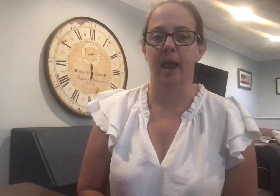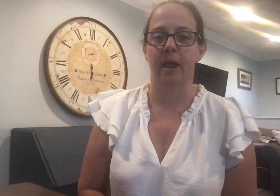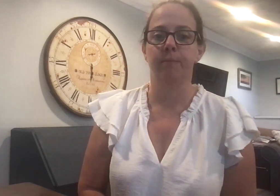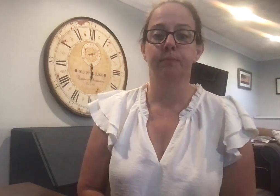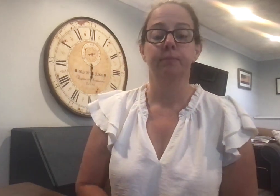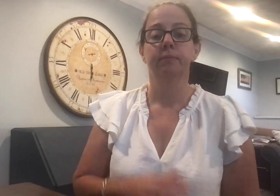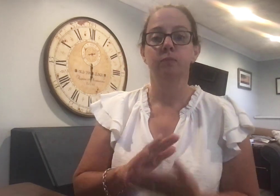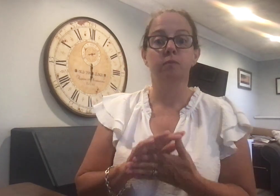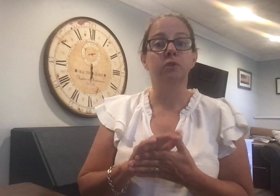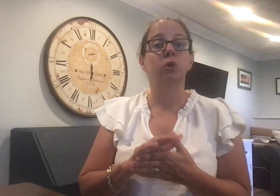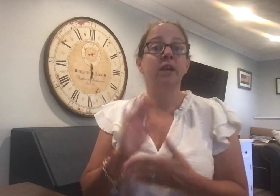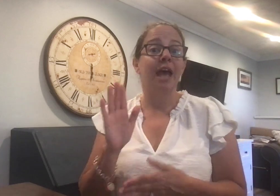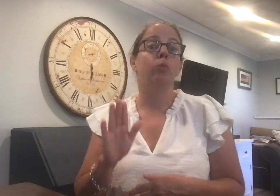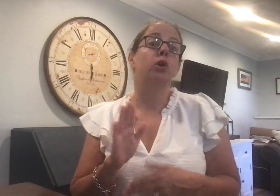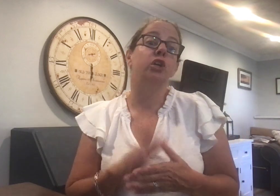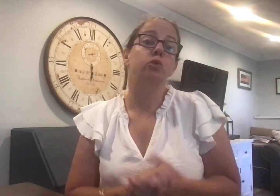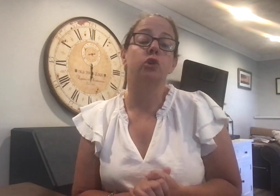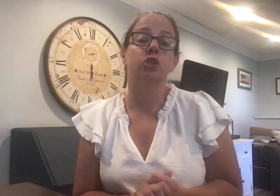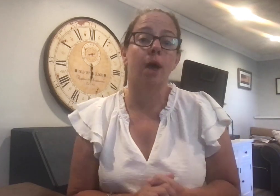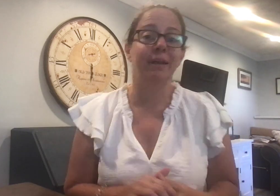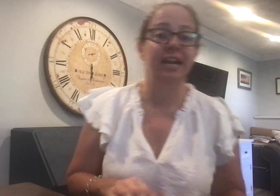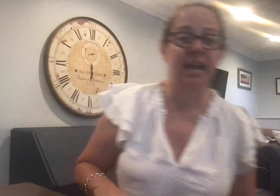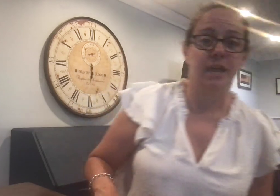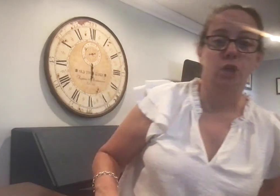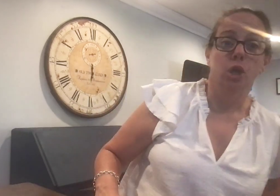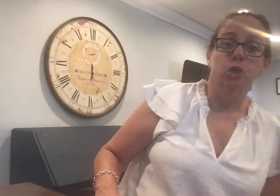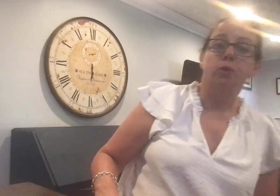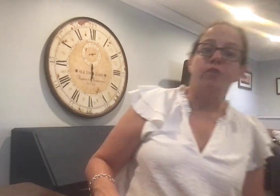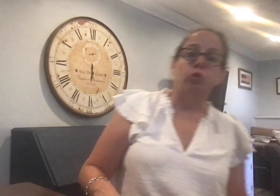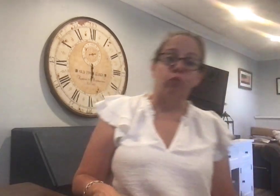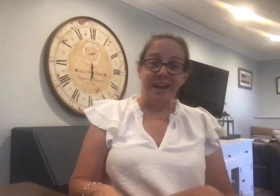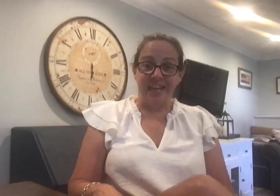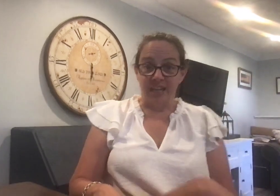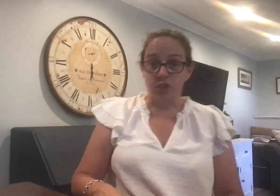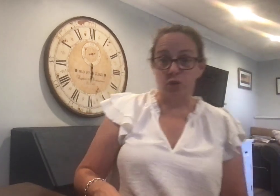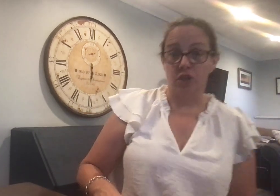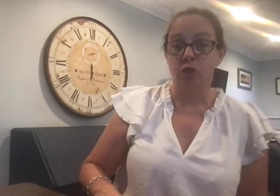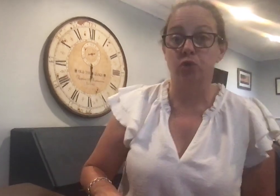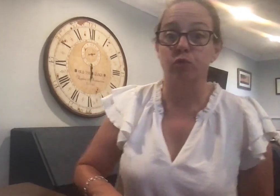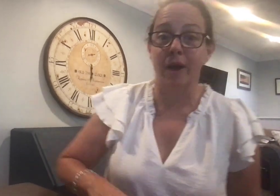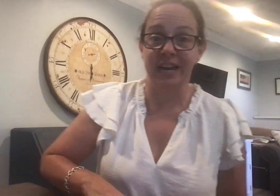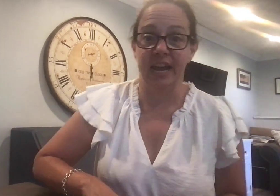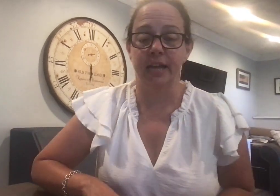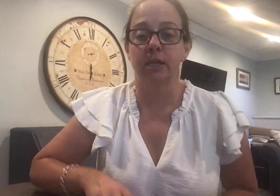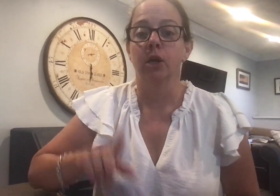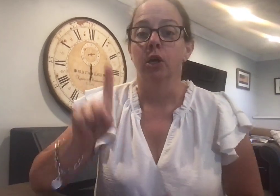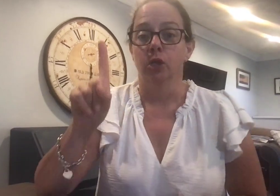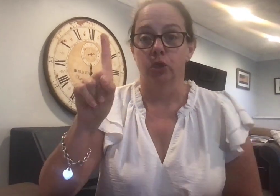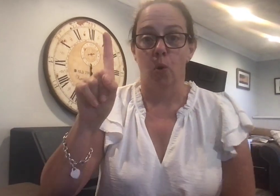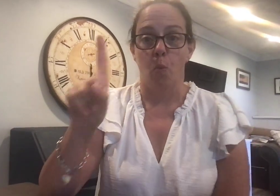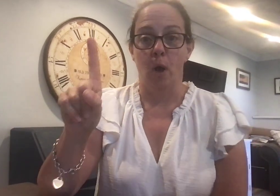Okay, so again, we're gonna use our dominant hand. So if you're right-handed, you're gonna use your right hand. So